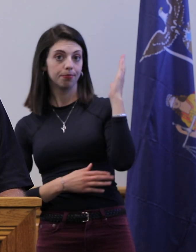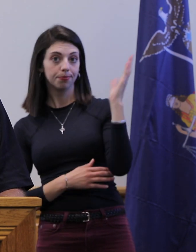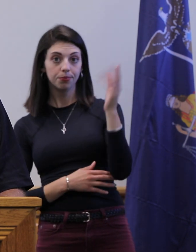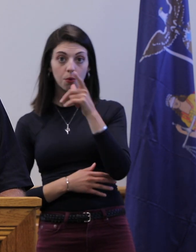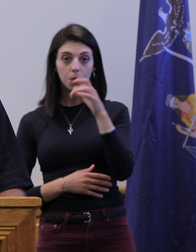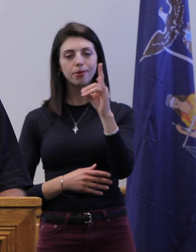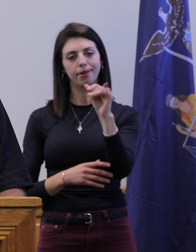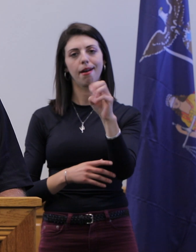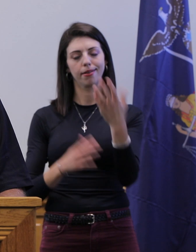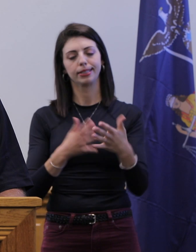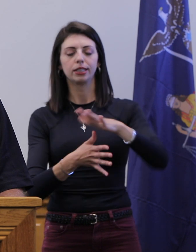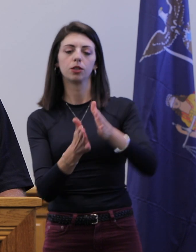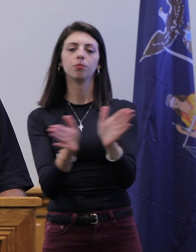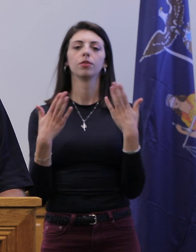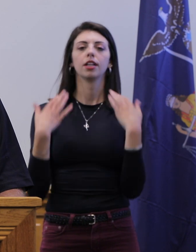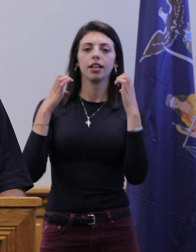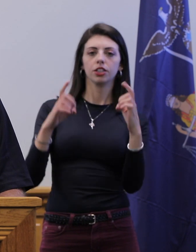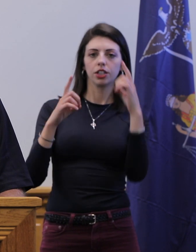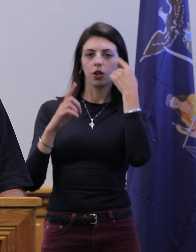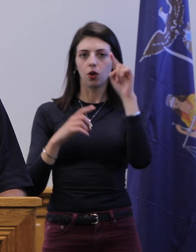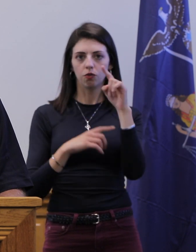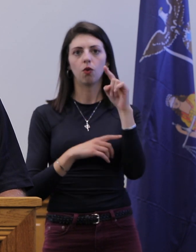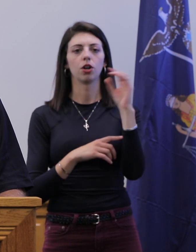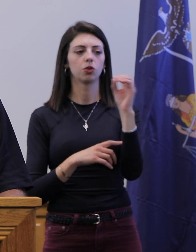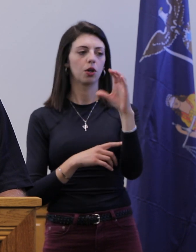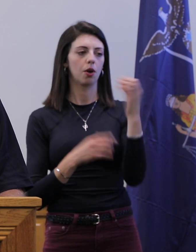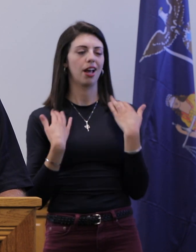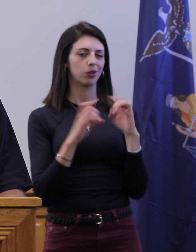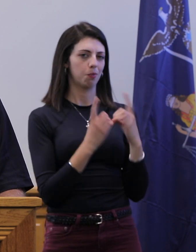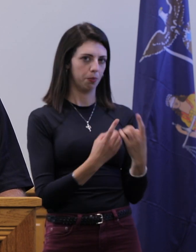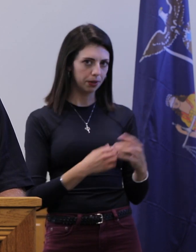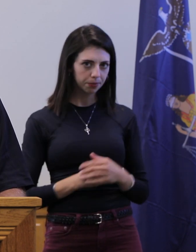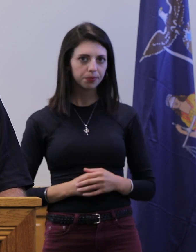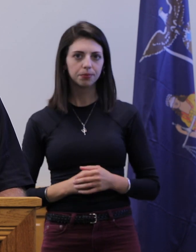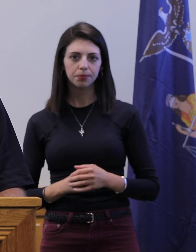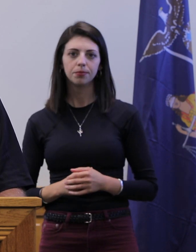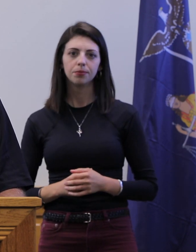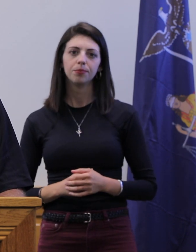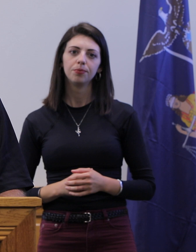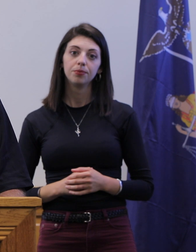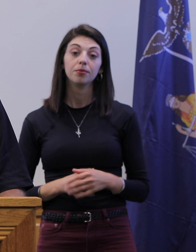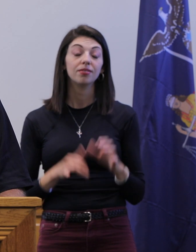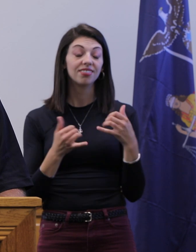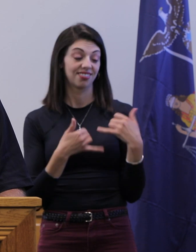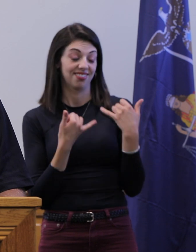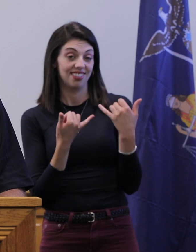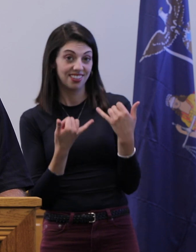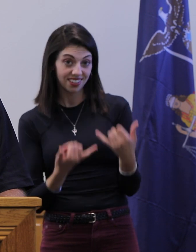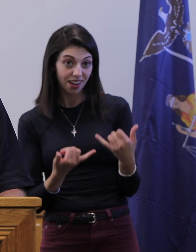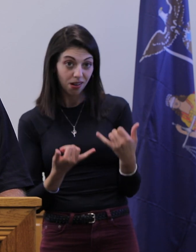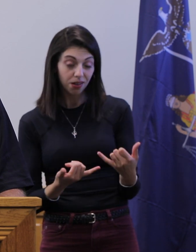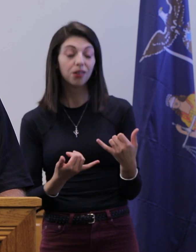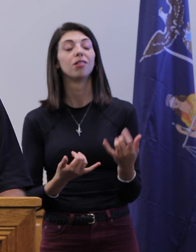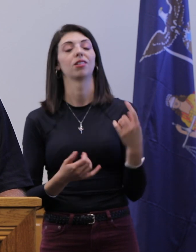is Diane Oldenburg, Senior Public Health Educator for the Oswego County Health Department. We are now in our 22nd